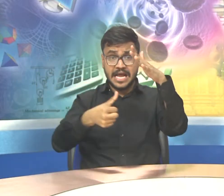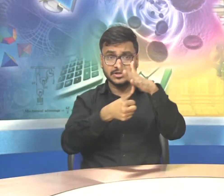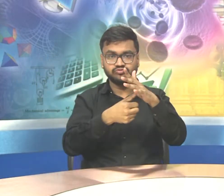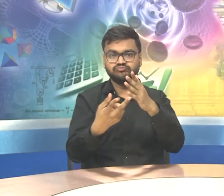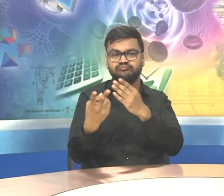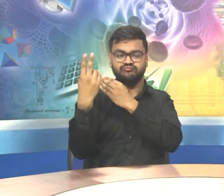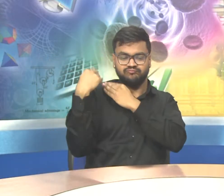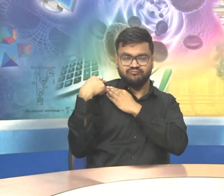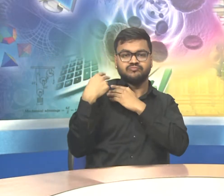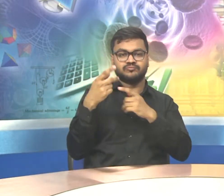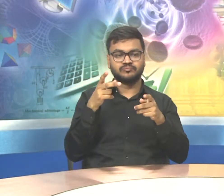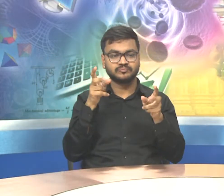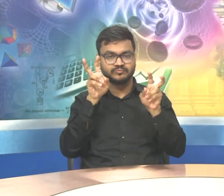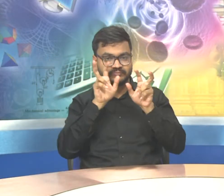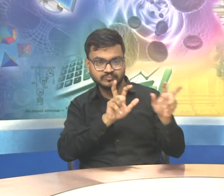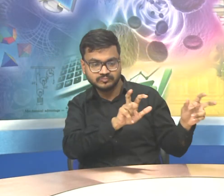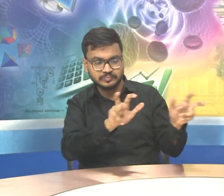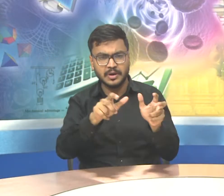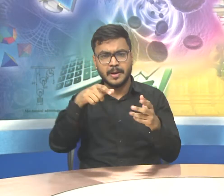The President of India